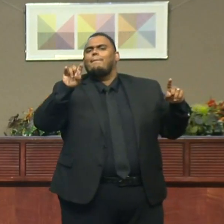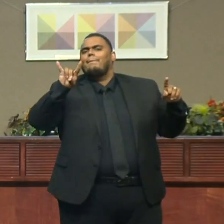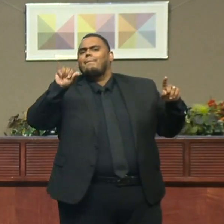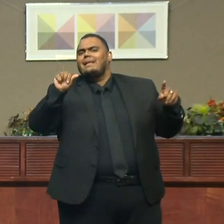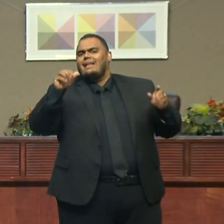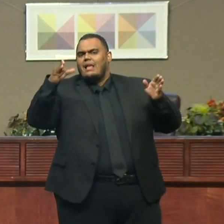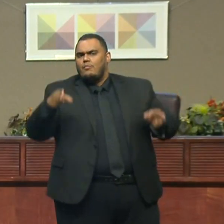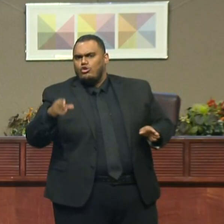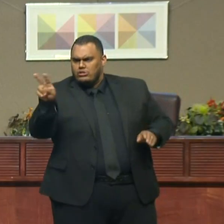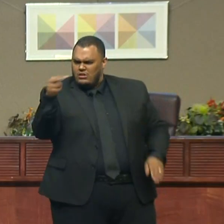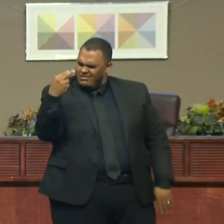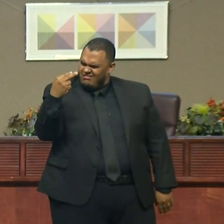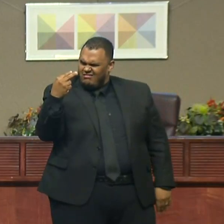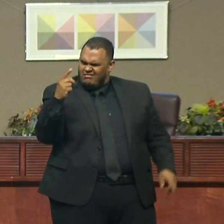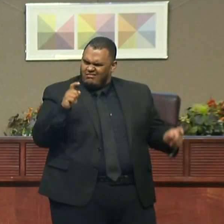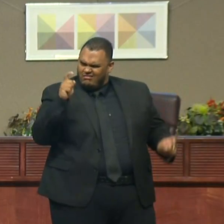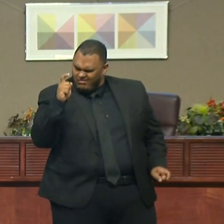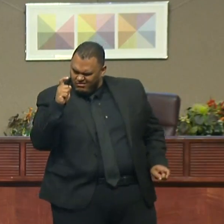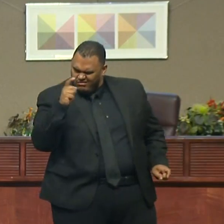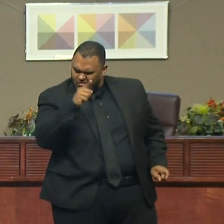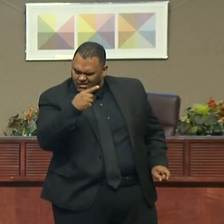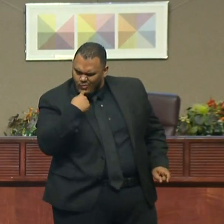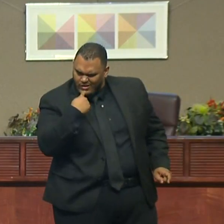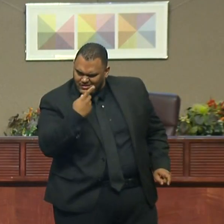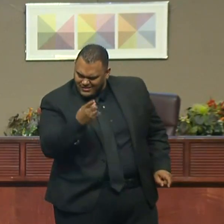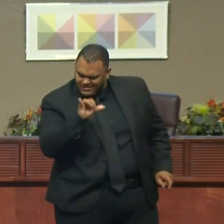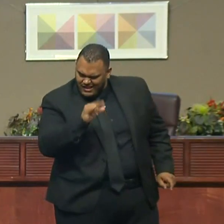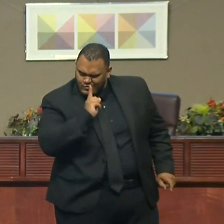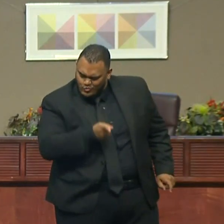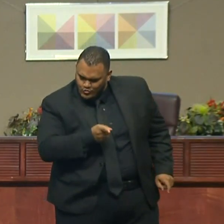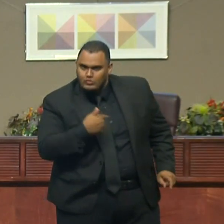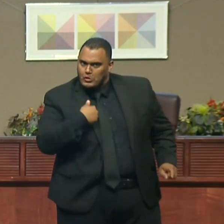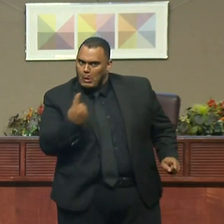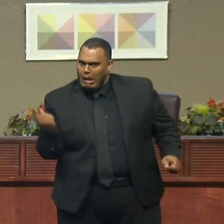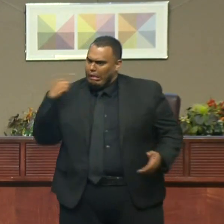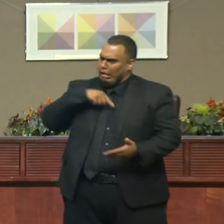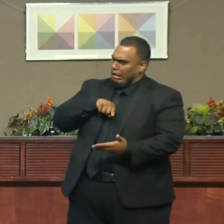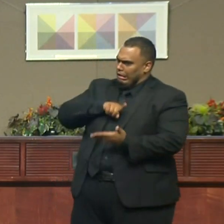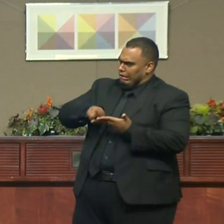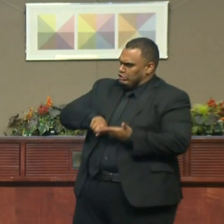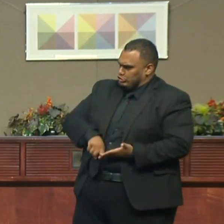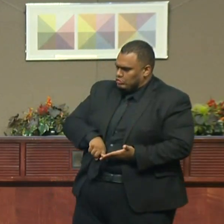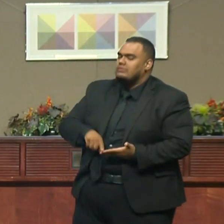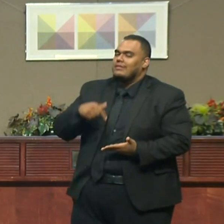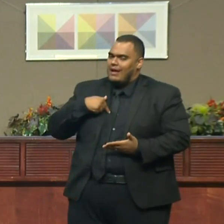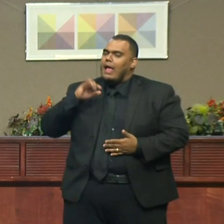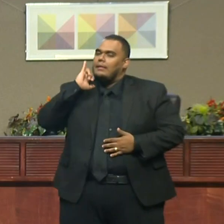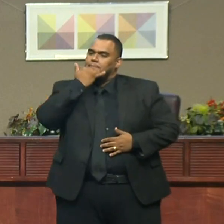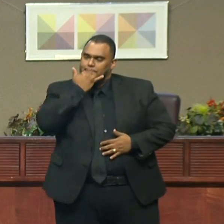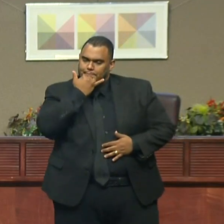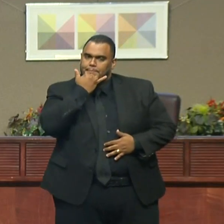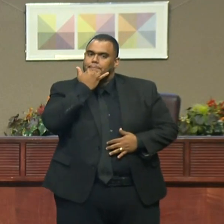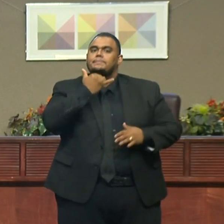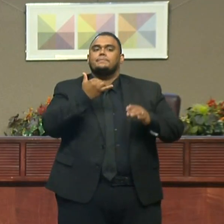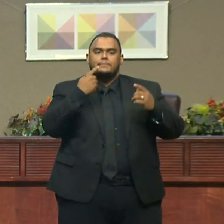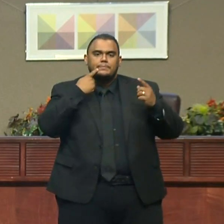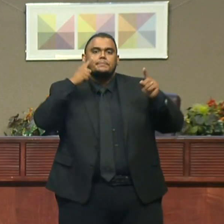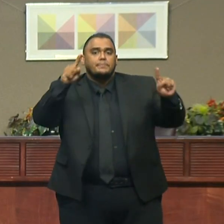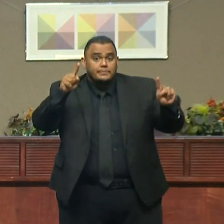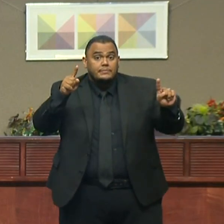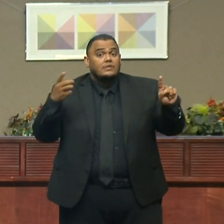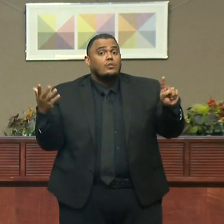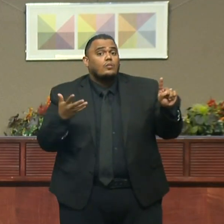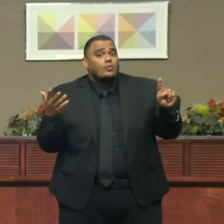looks like saying, is that what he said? Is that true? So I did mistakenly stated